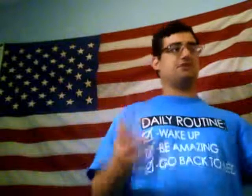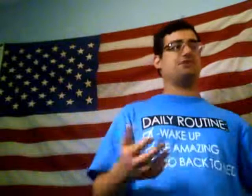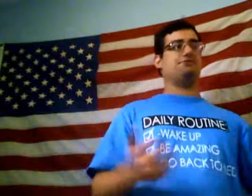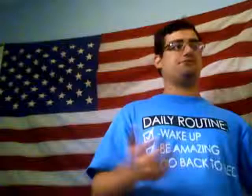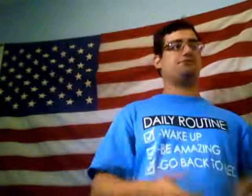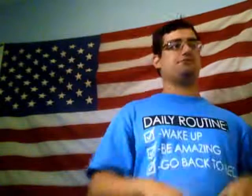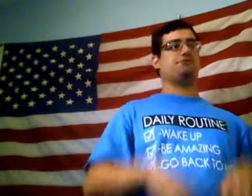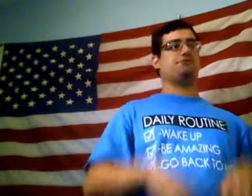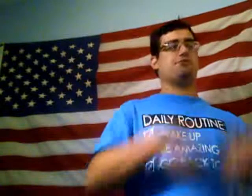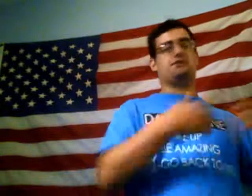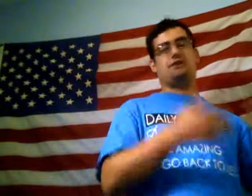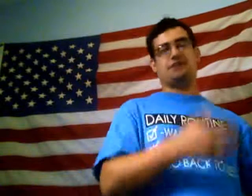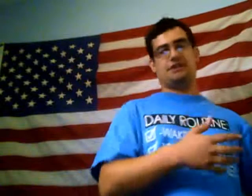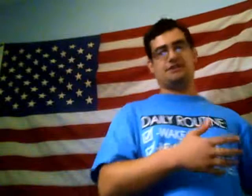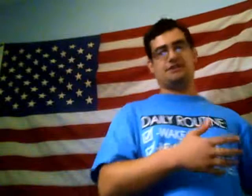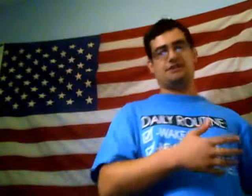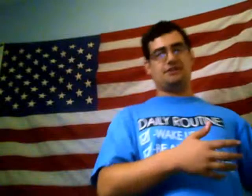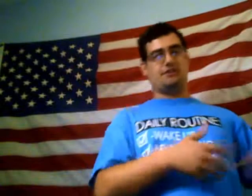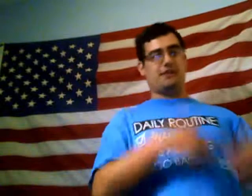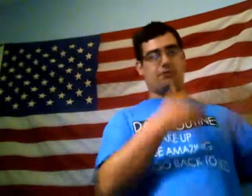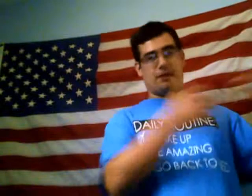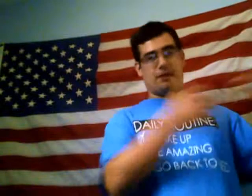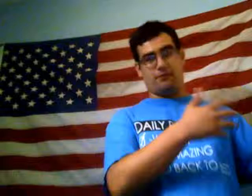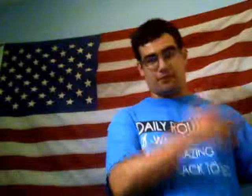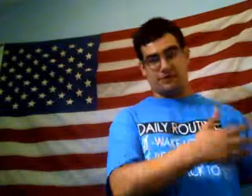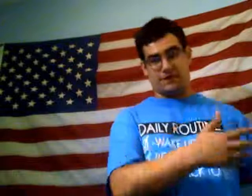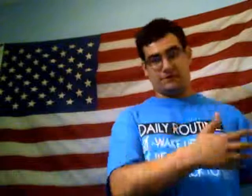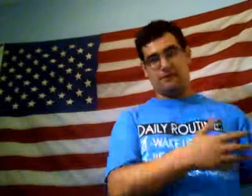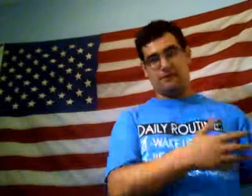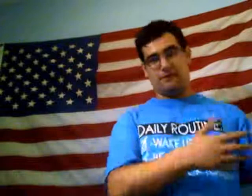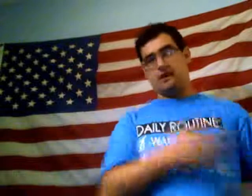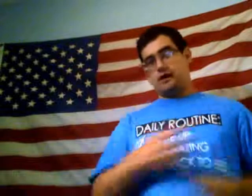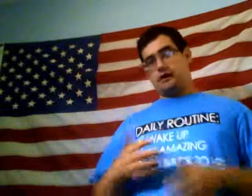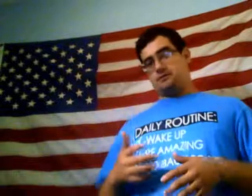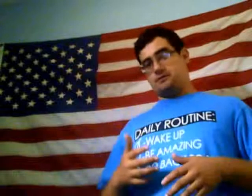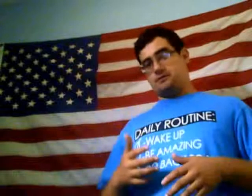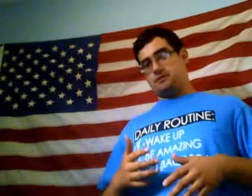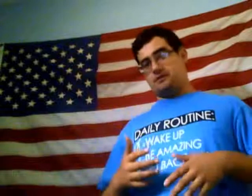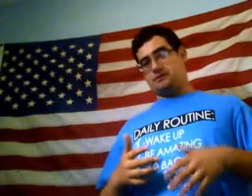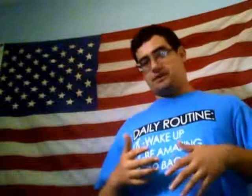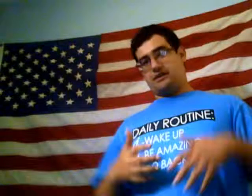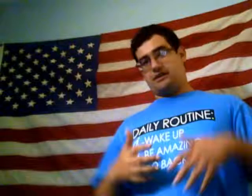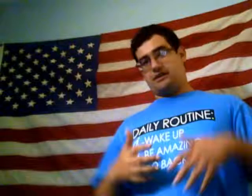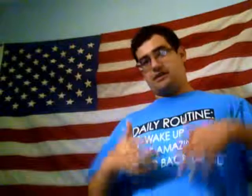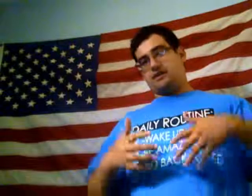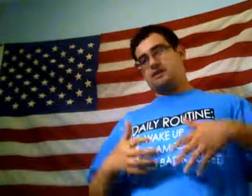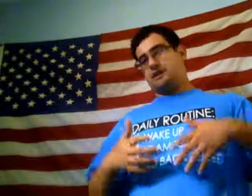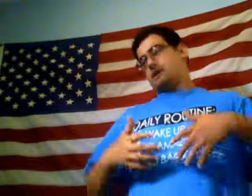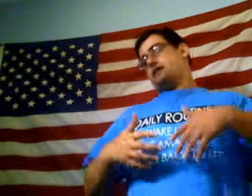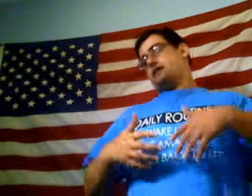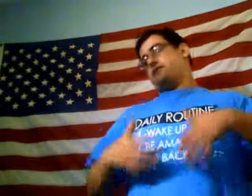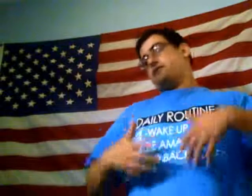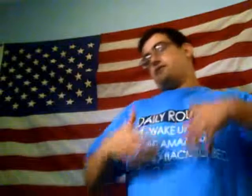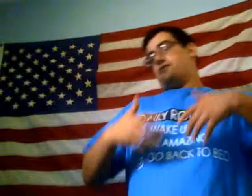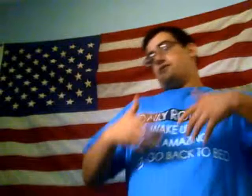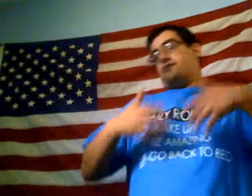see Roosevelt as the main problem for his election. Some people say that if